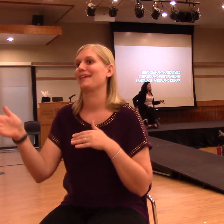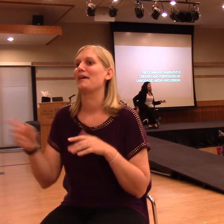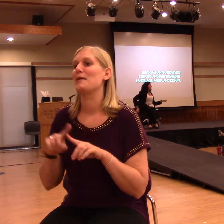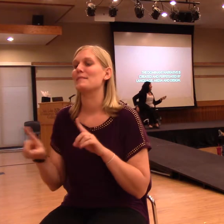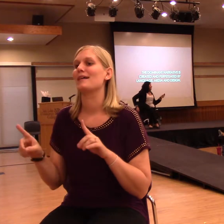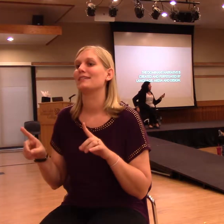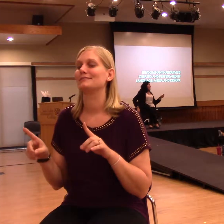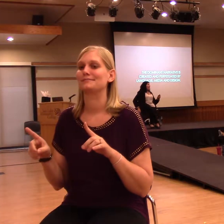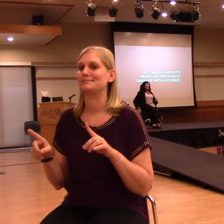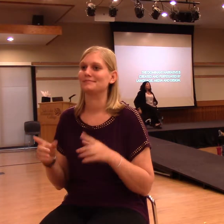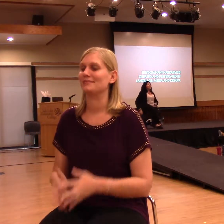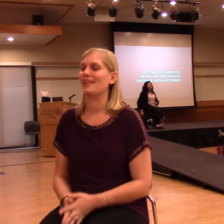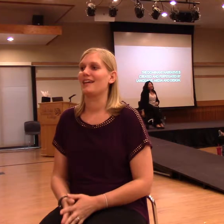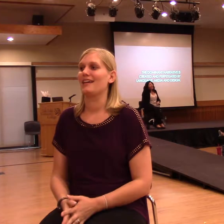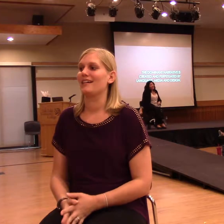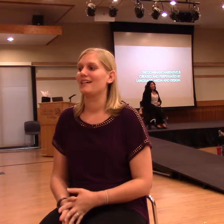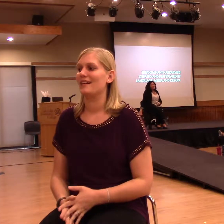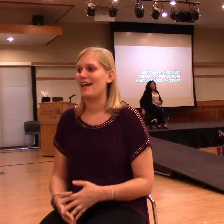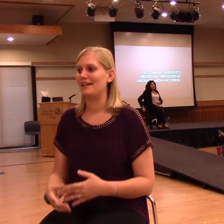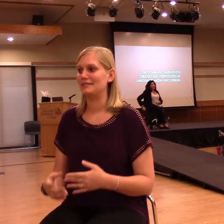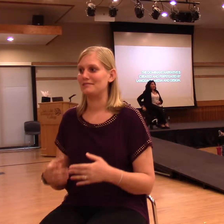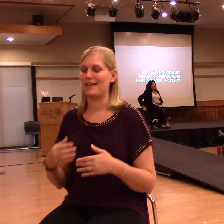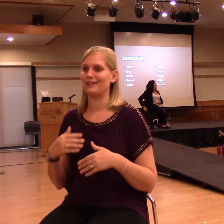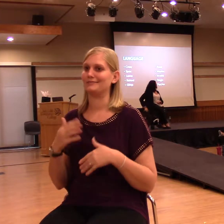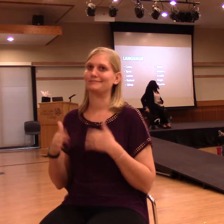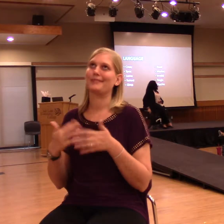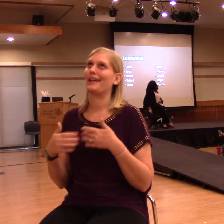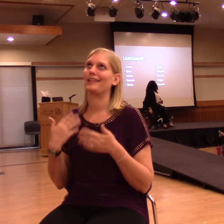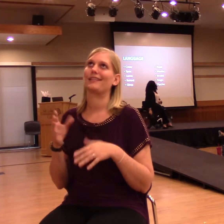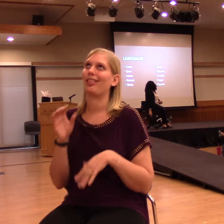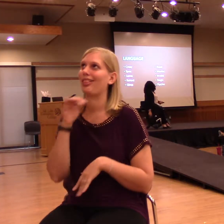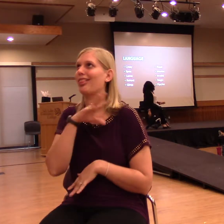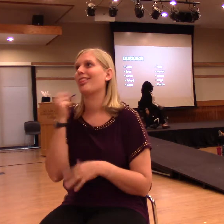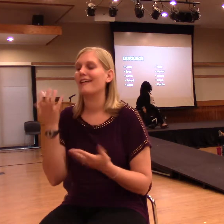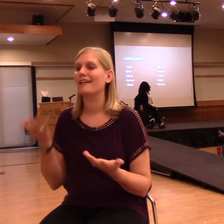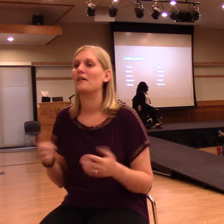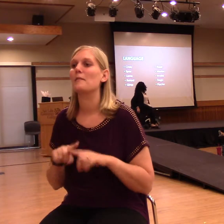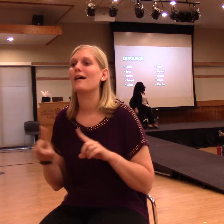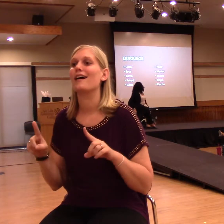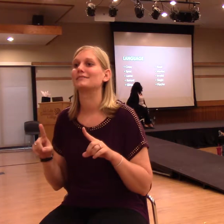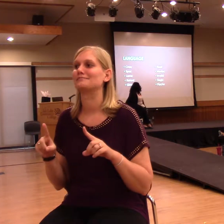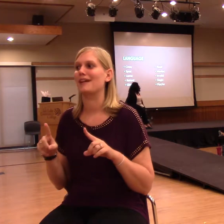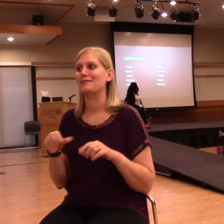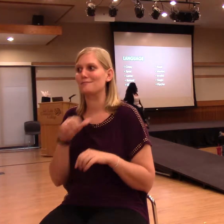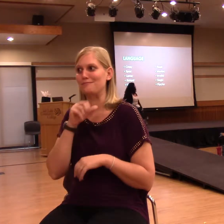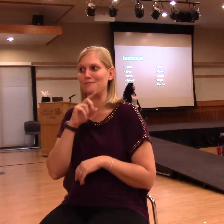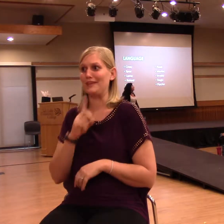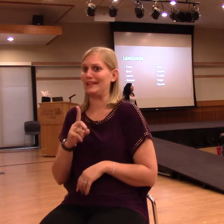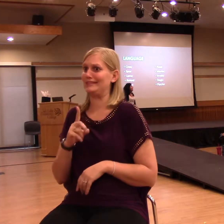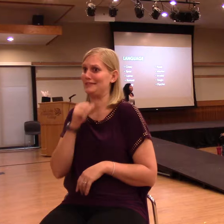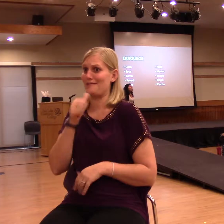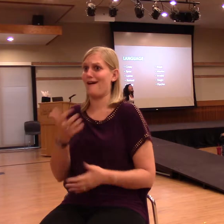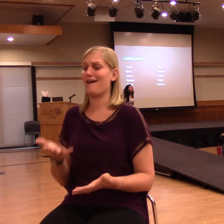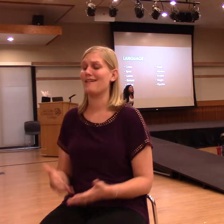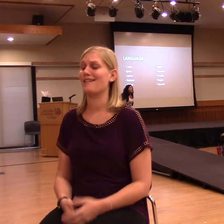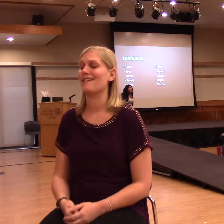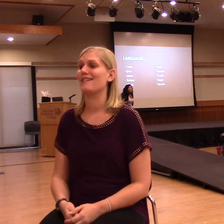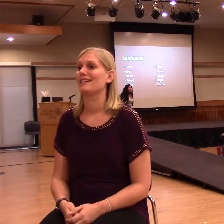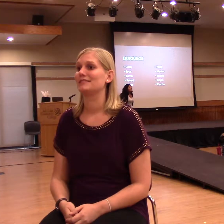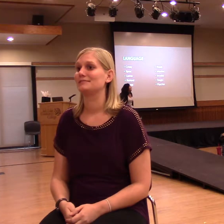that, right? But I don't think we are, unfortunately. So our language, I'm just gonna share a few